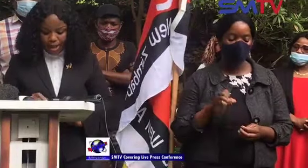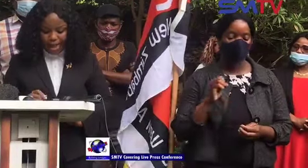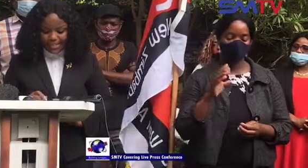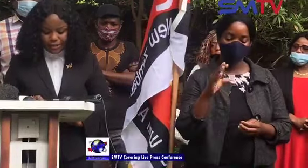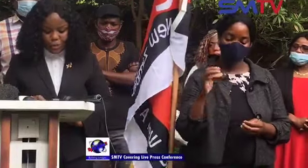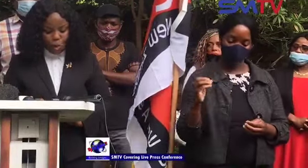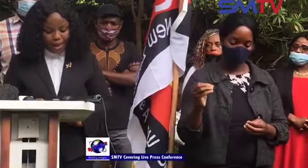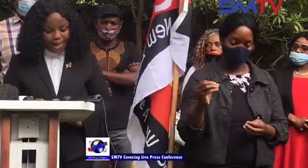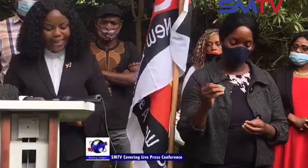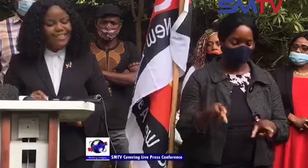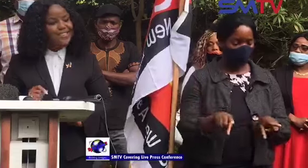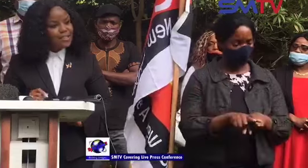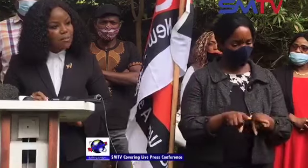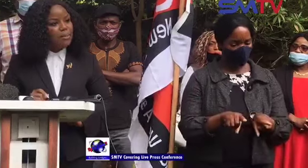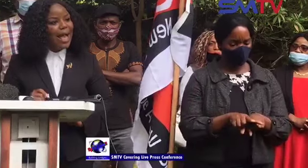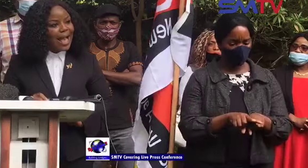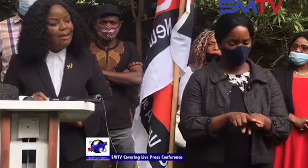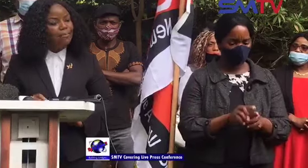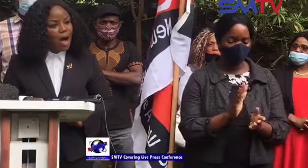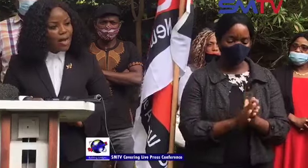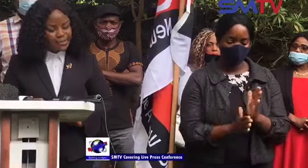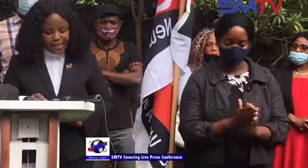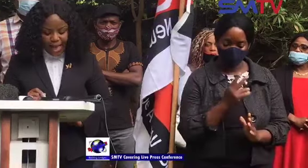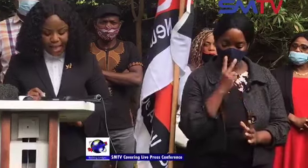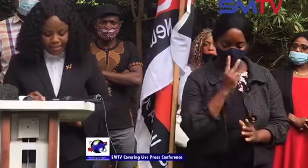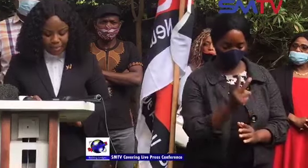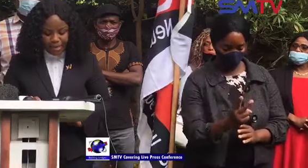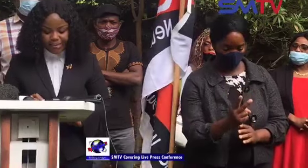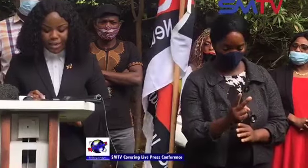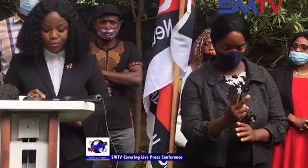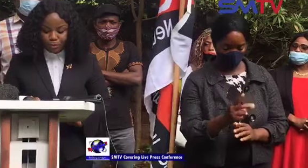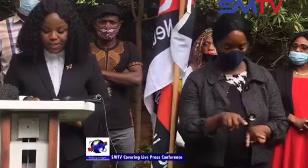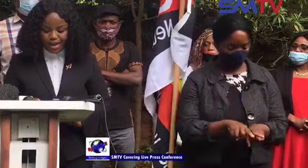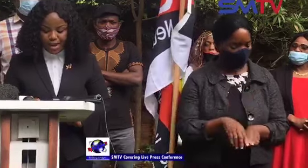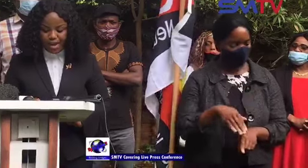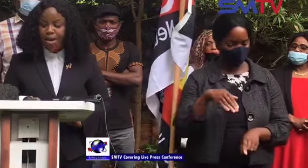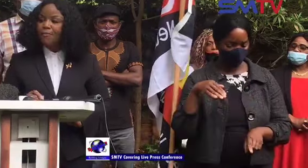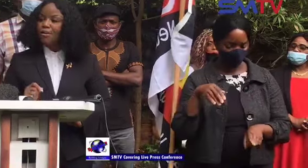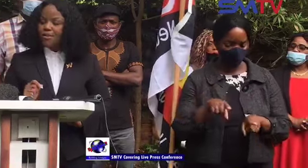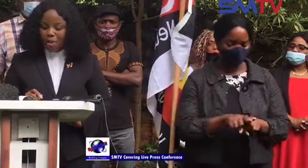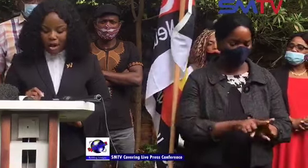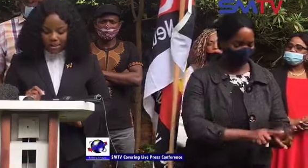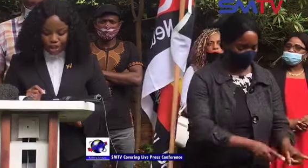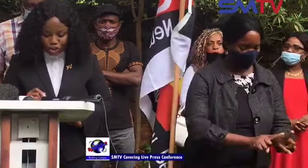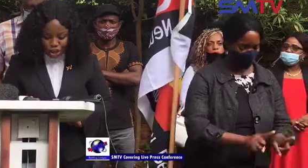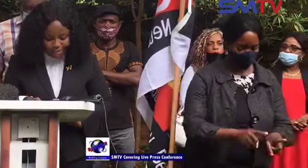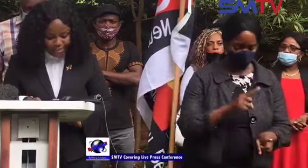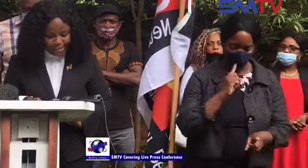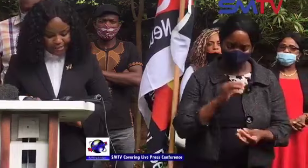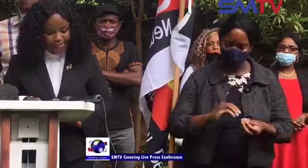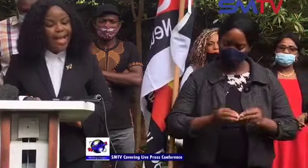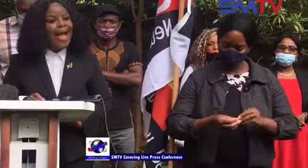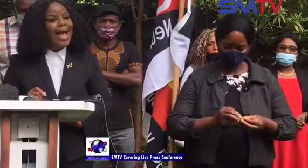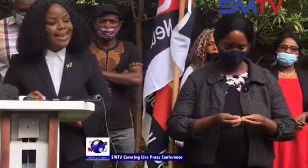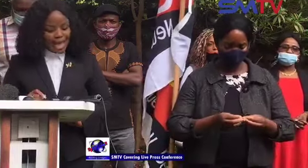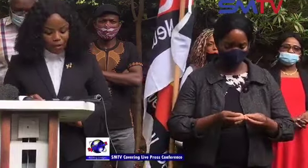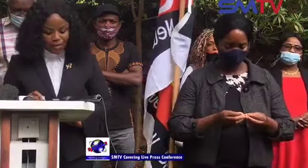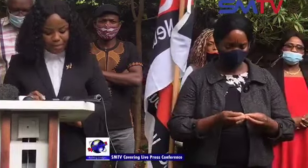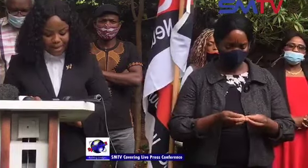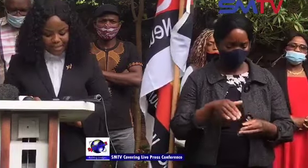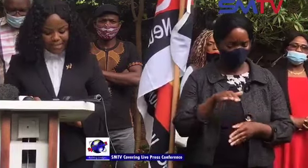Takudzwa Ngadziwore is still behind bars as a political prisoner for demanding justice